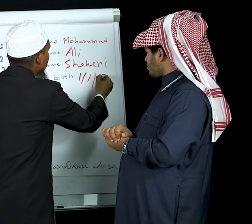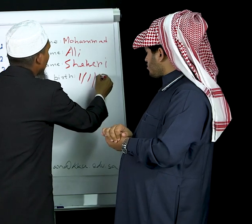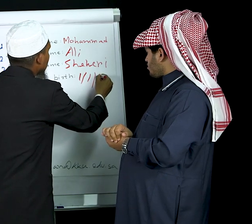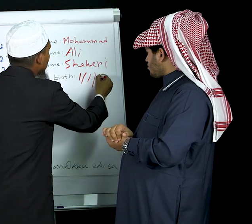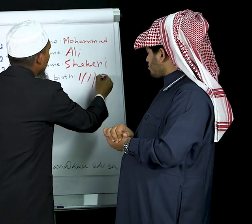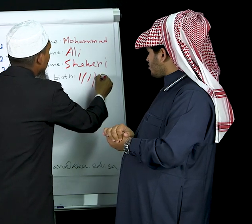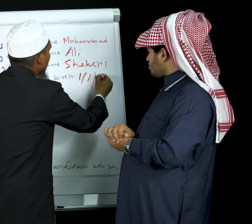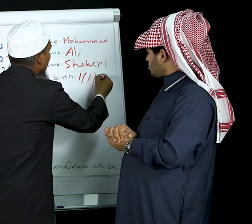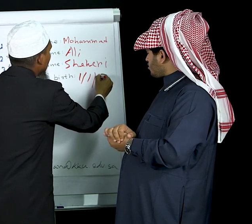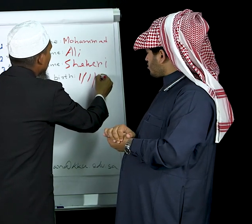for example,